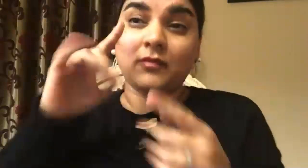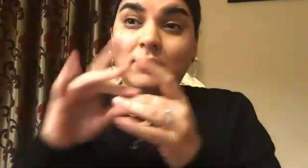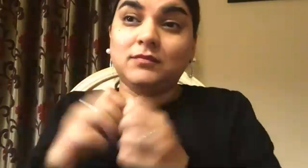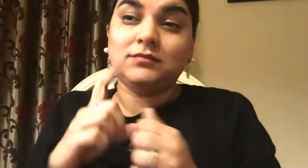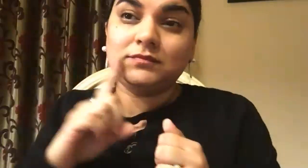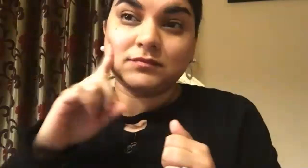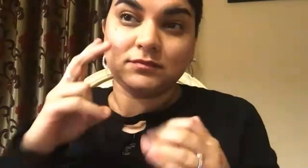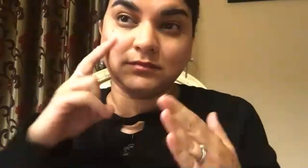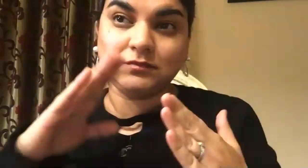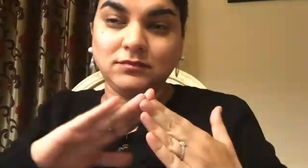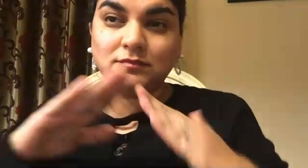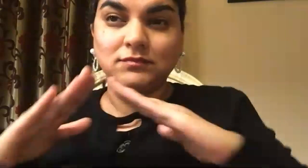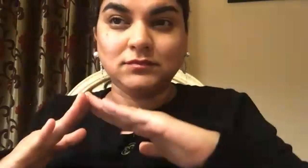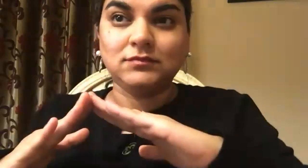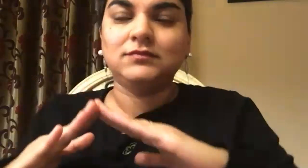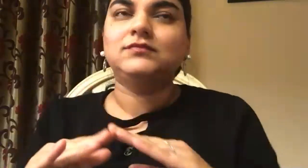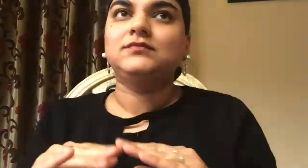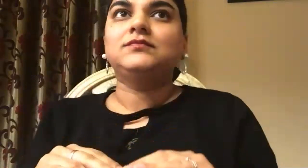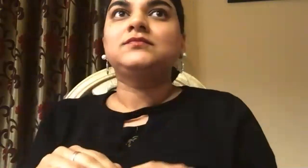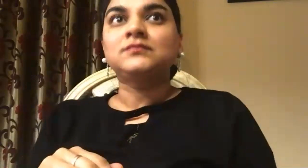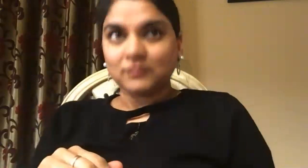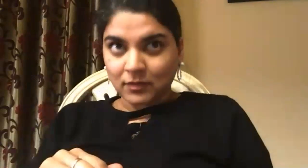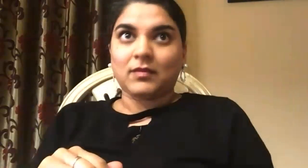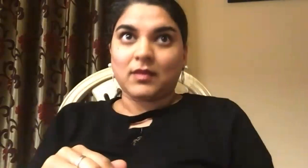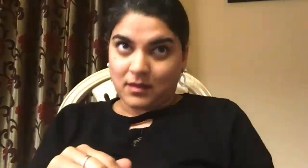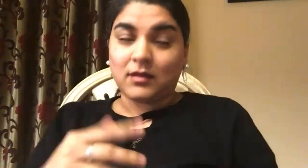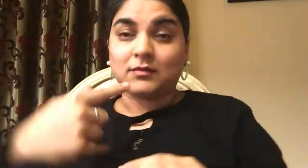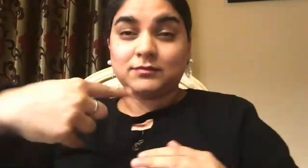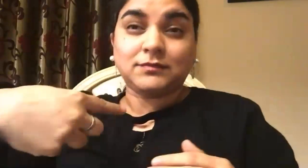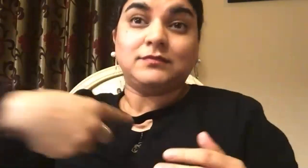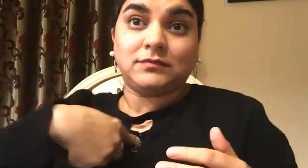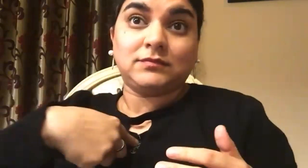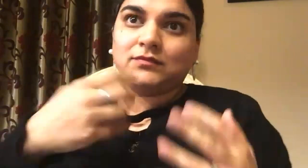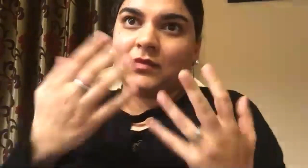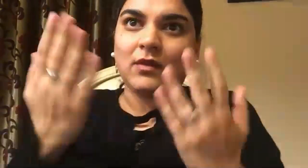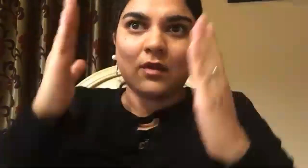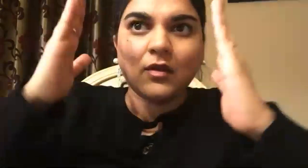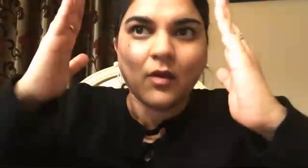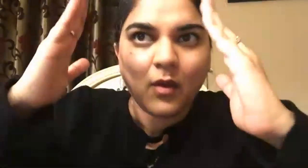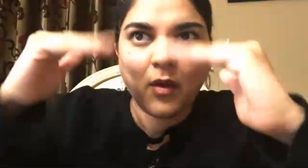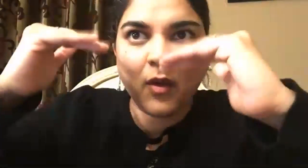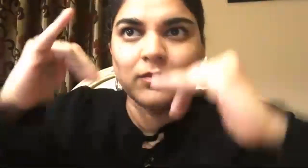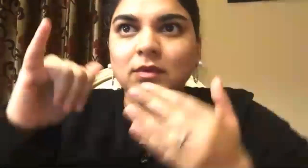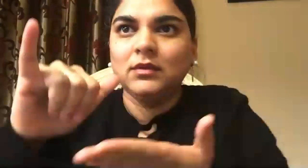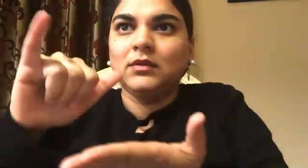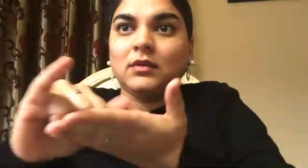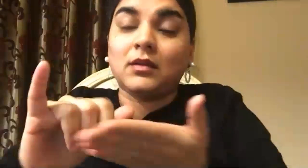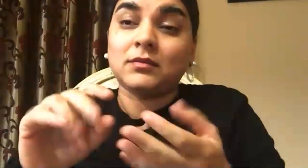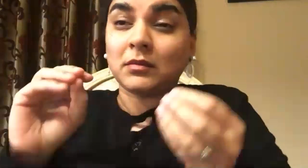Mari, you made a comment about my involvement with the deafblind community, specifically related to Black Lives Matter. I would guess I can say that